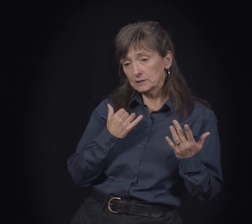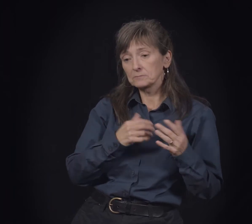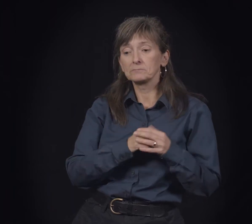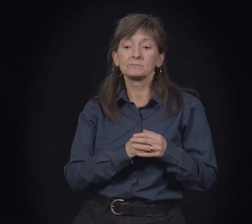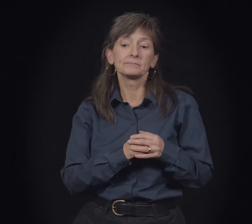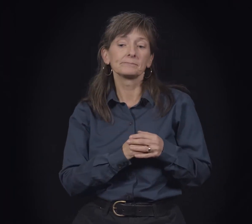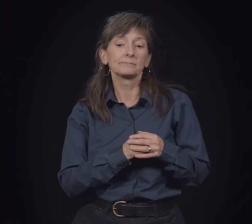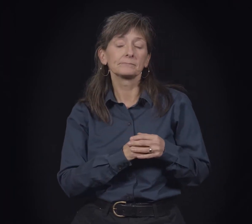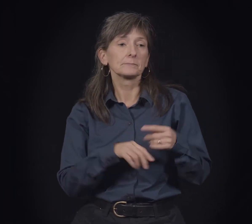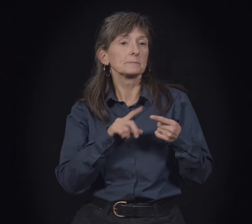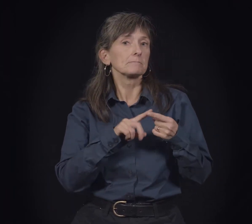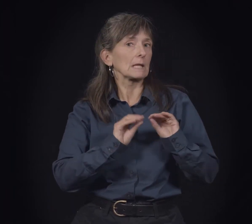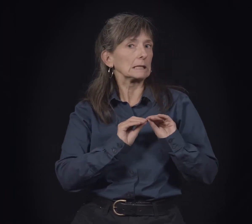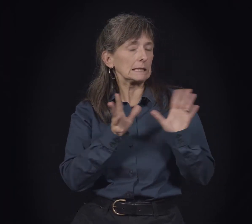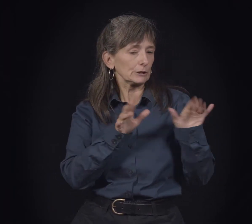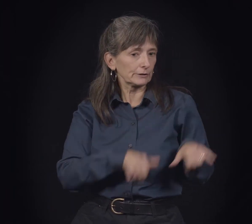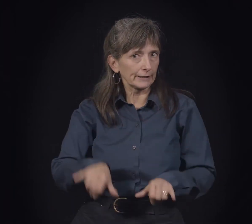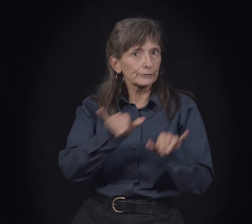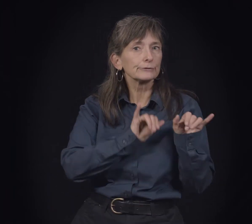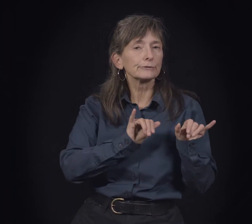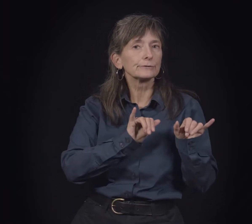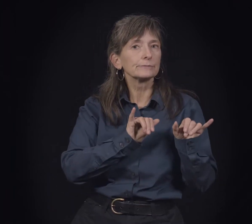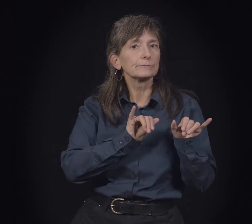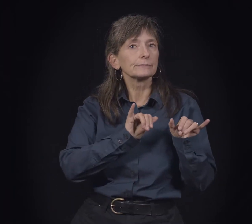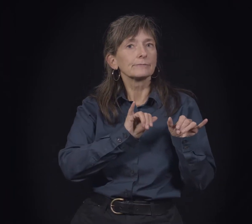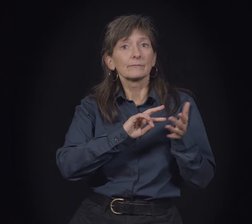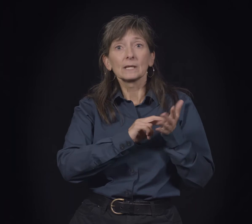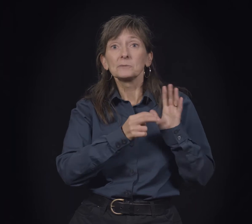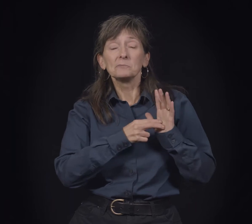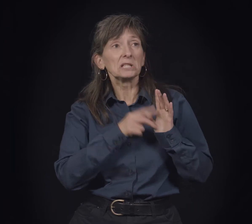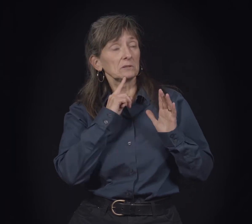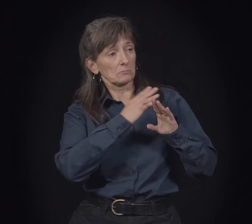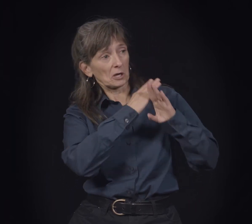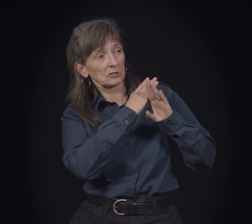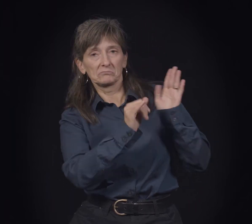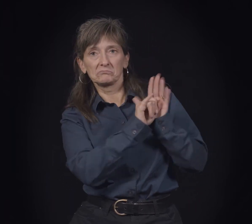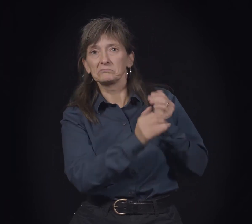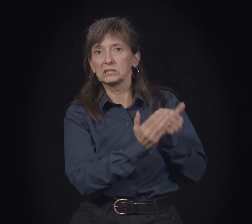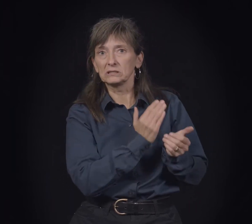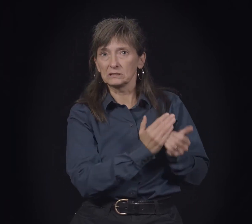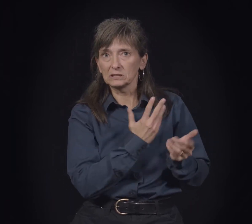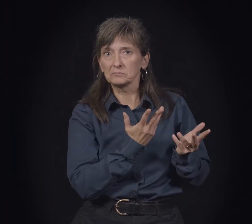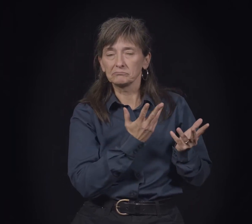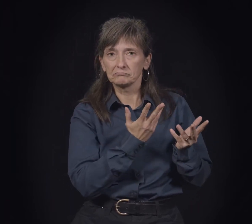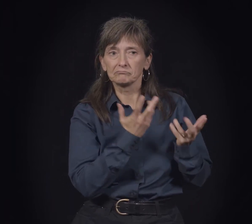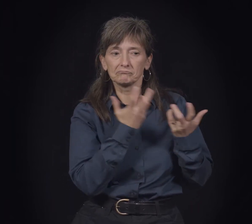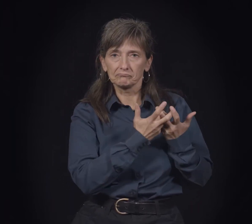can help create clear standards that solve identified barriers appropriately. If we can name it,